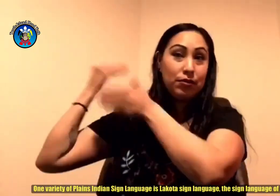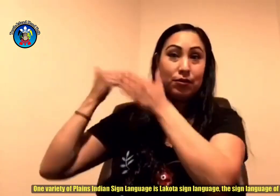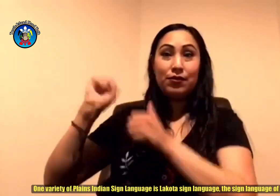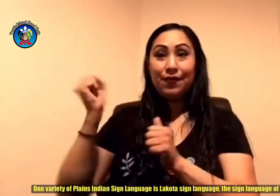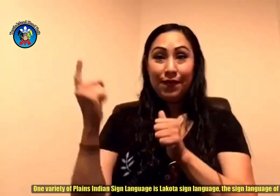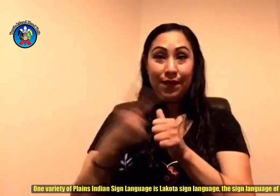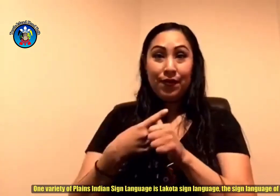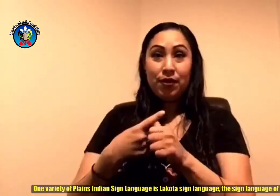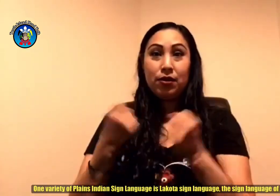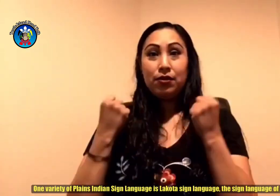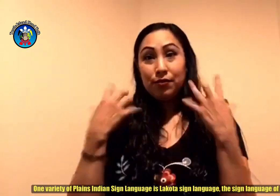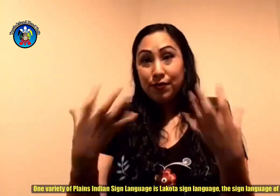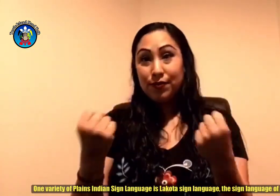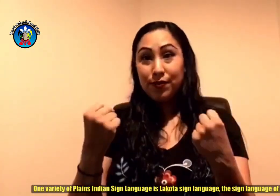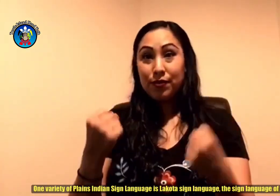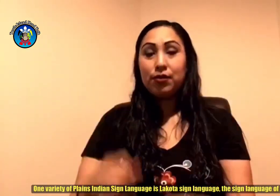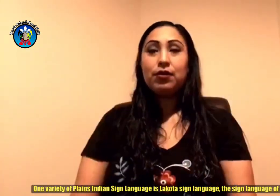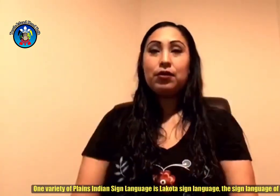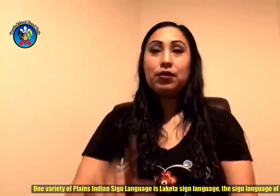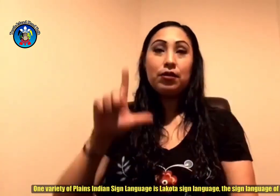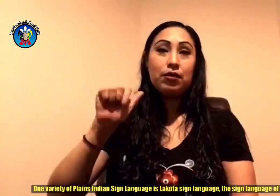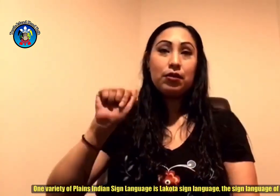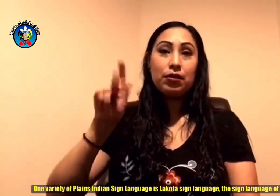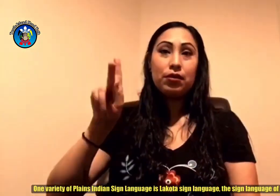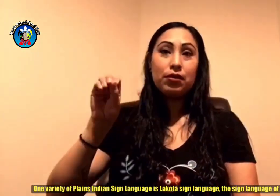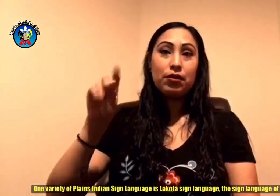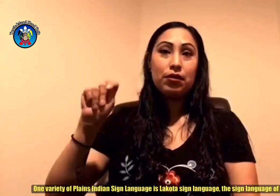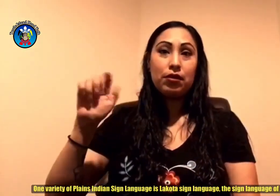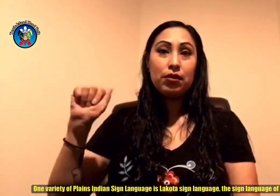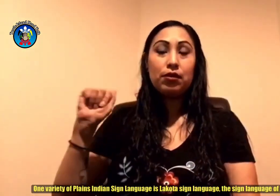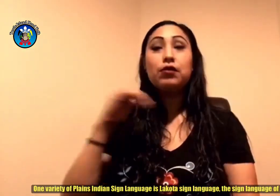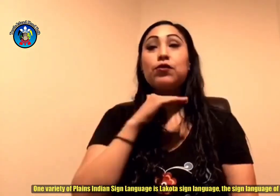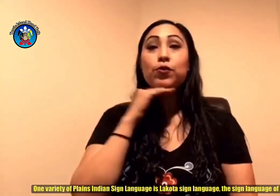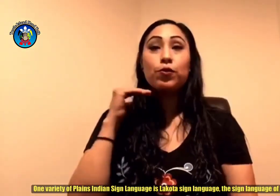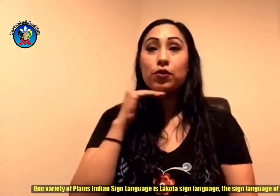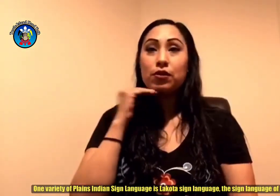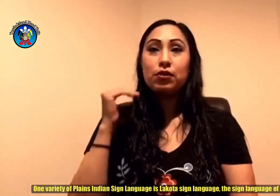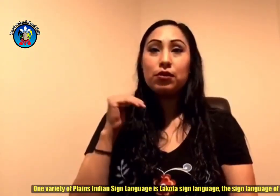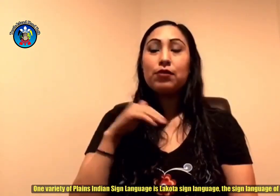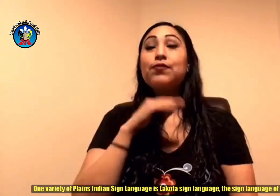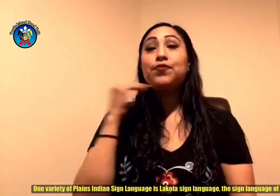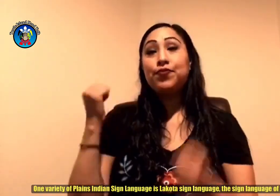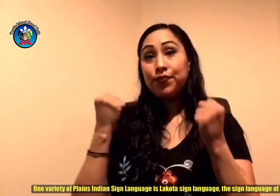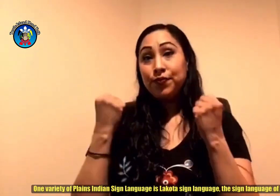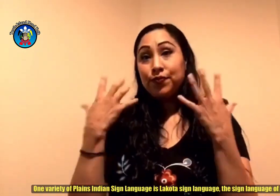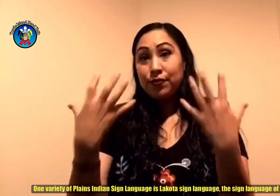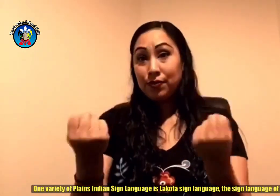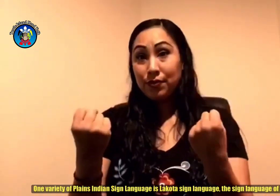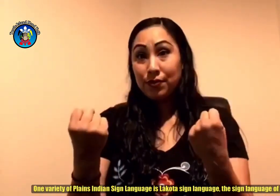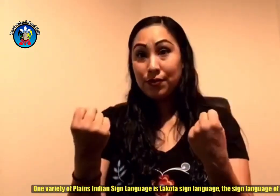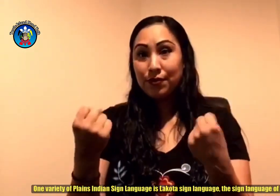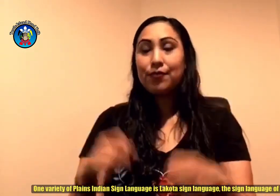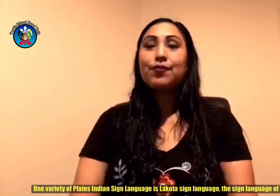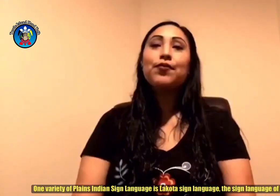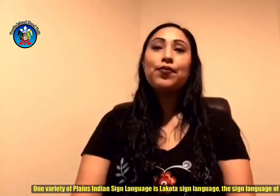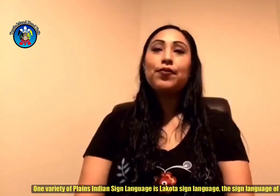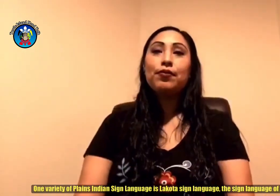Mexico. One language variety of Plains Indian Sign Language is Lakota Sign Language, the sign language of